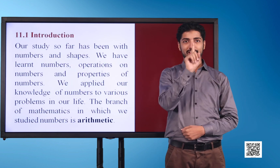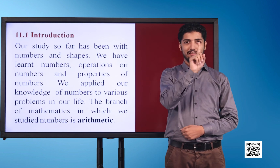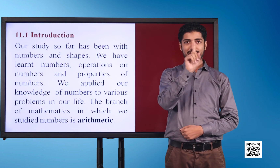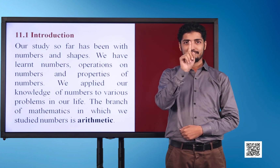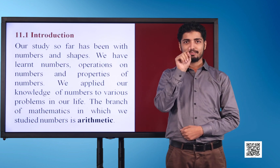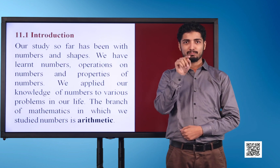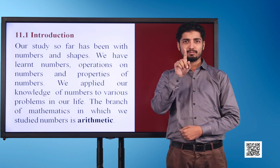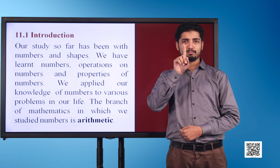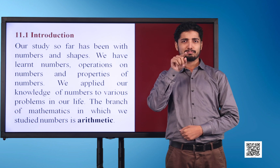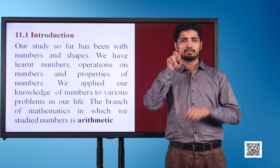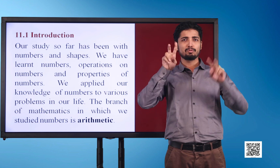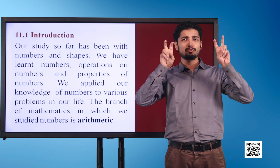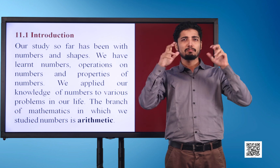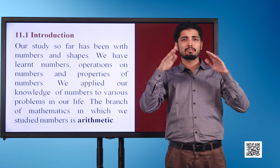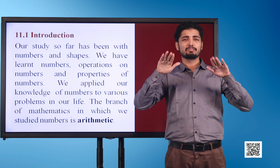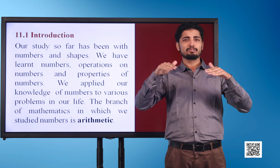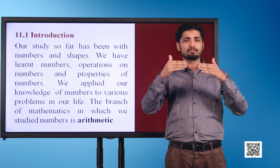11.1 Introduction.